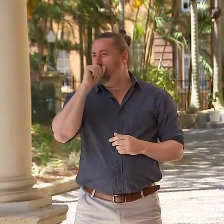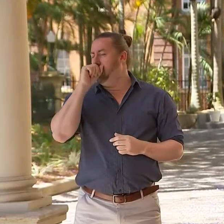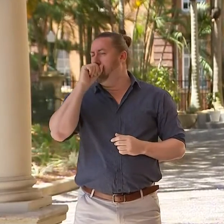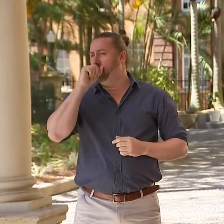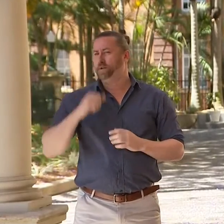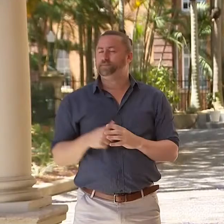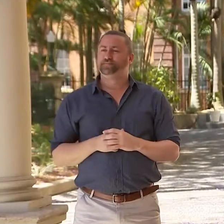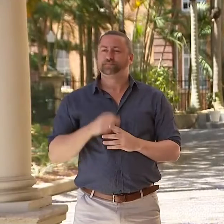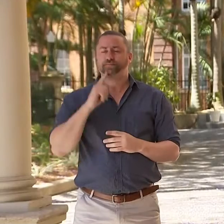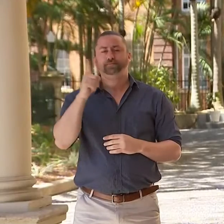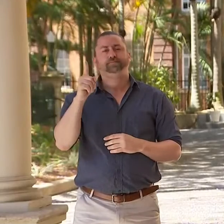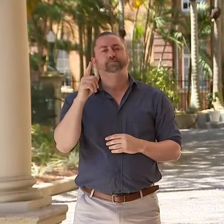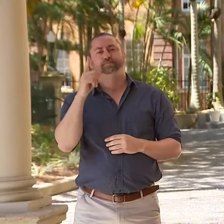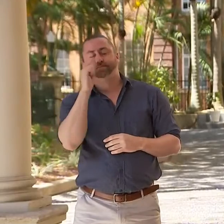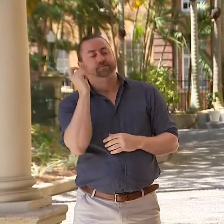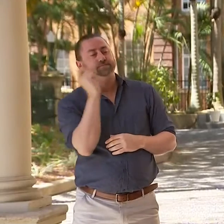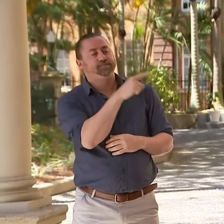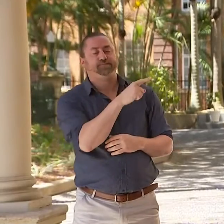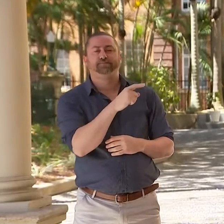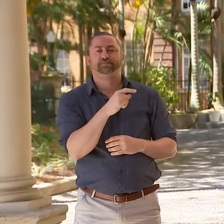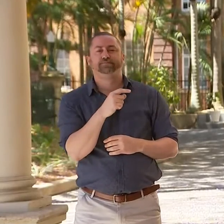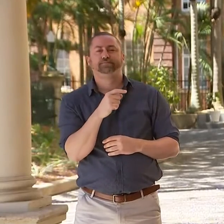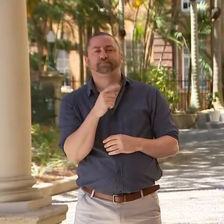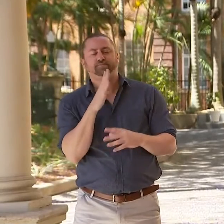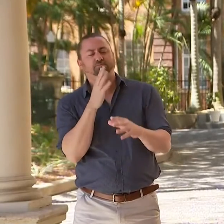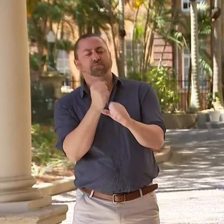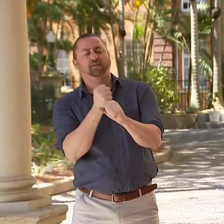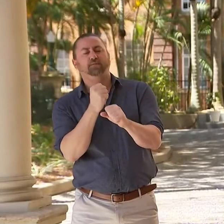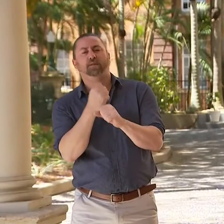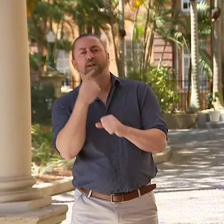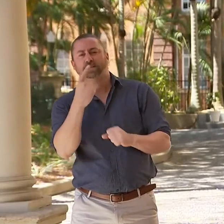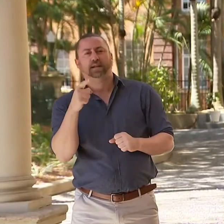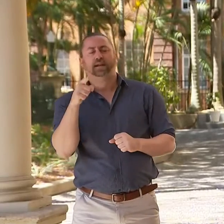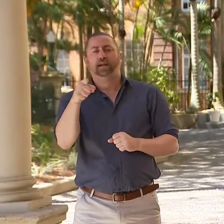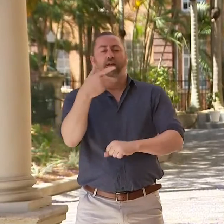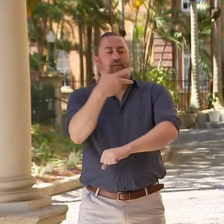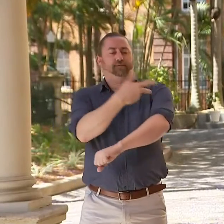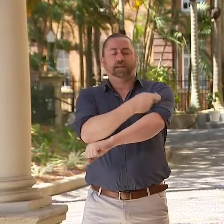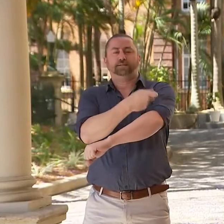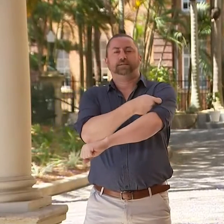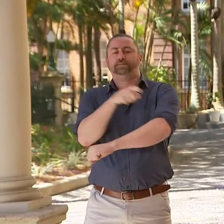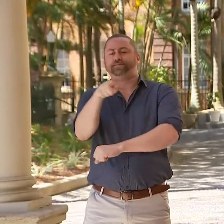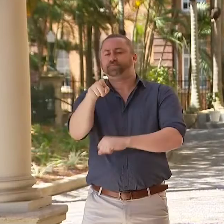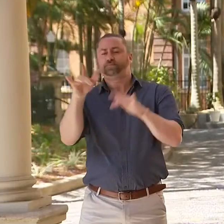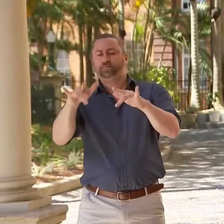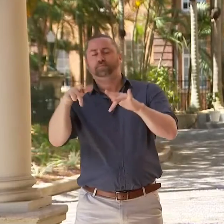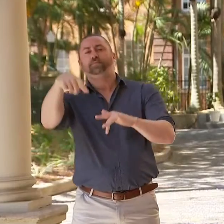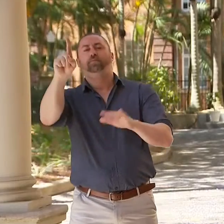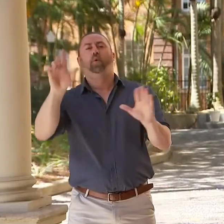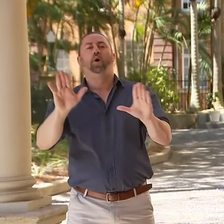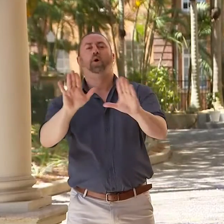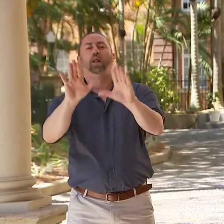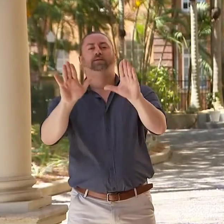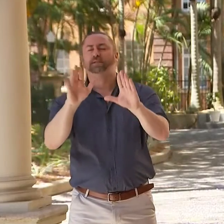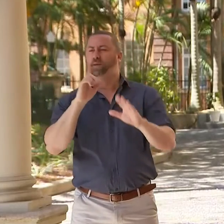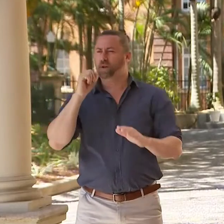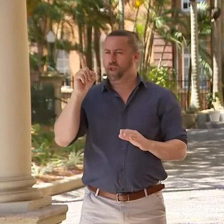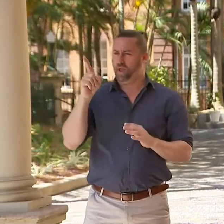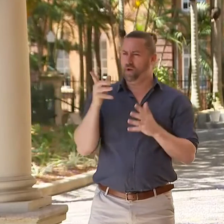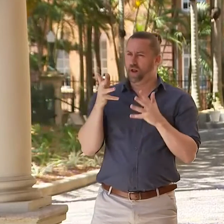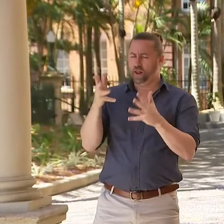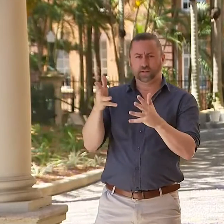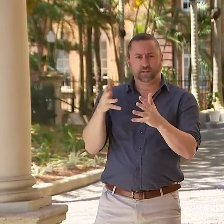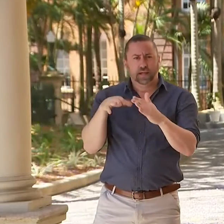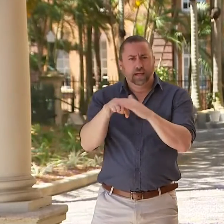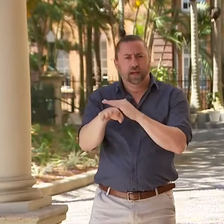government was going to send unvaccinated health workers on leave, but it's now back down. Non-vaccinated workers are allowed to be going to